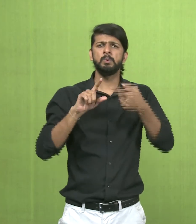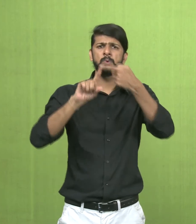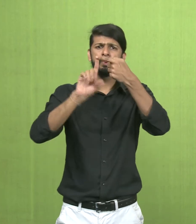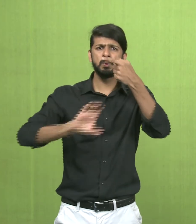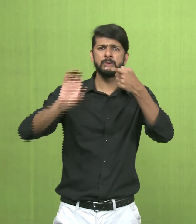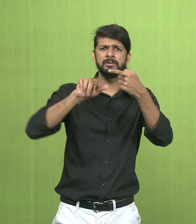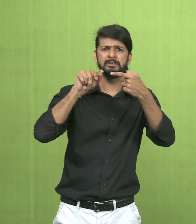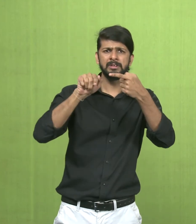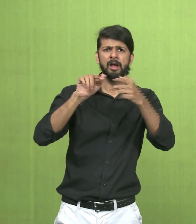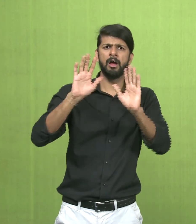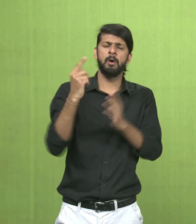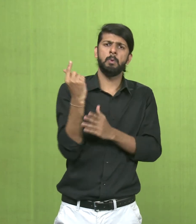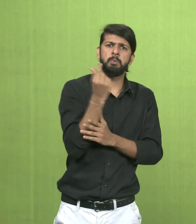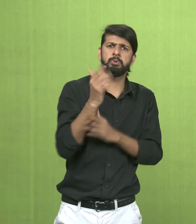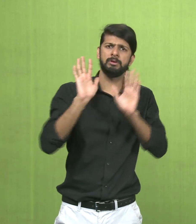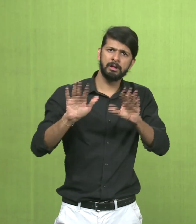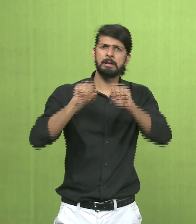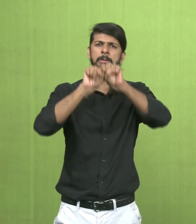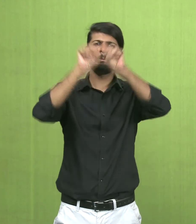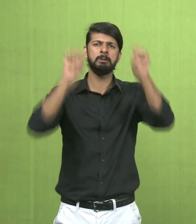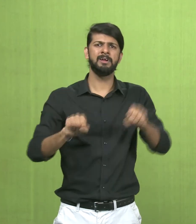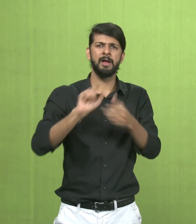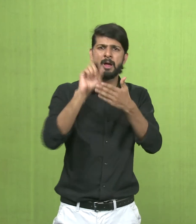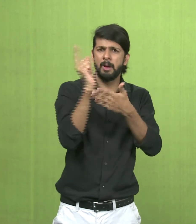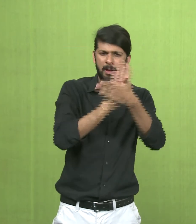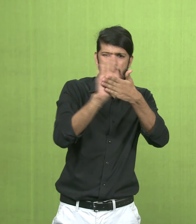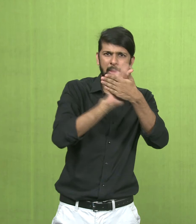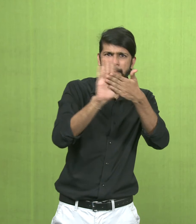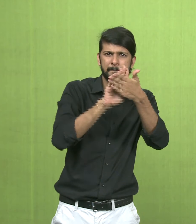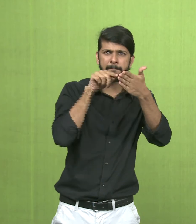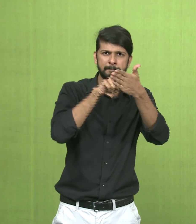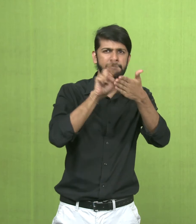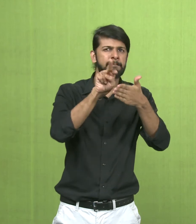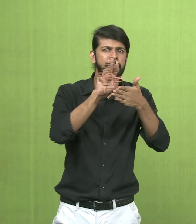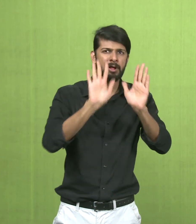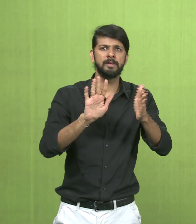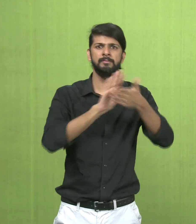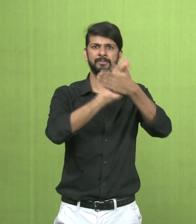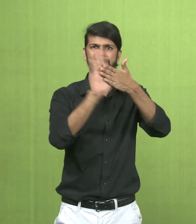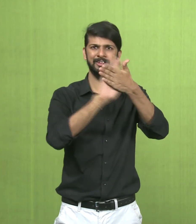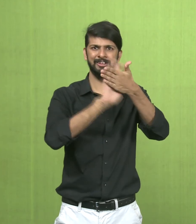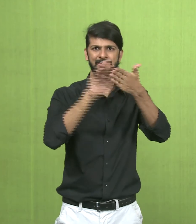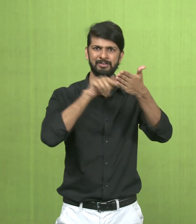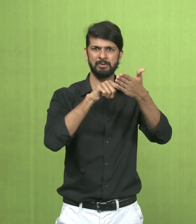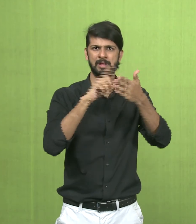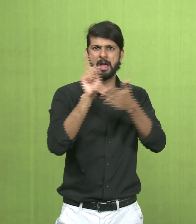The pencil has a European grading system, and the grading system is according to the hardness.